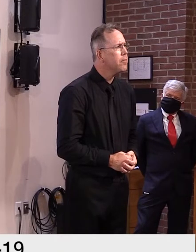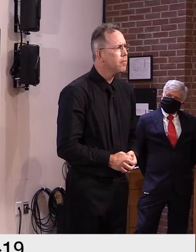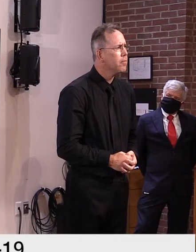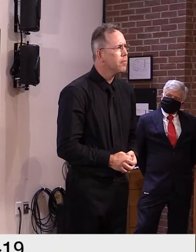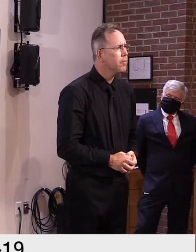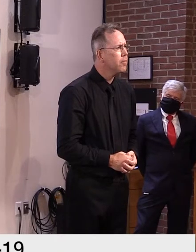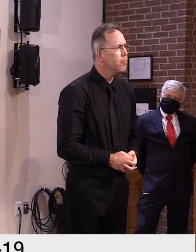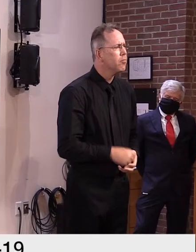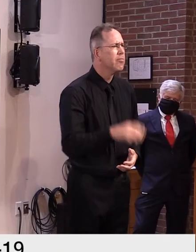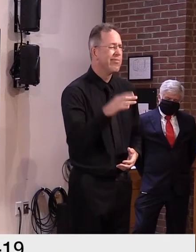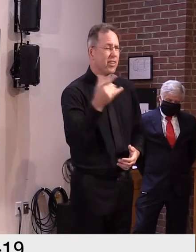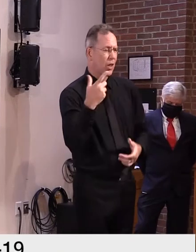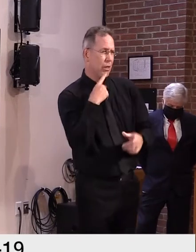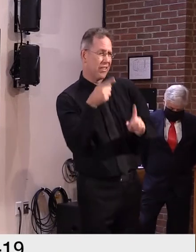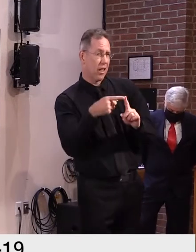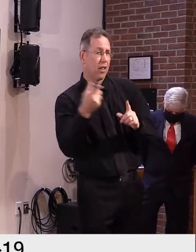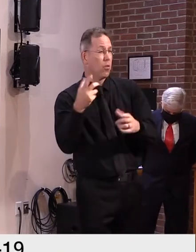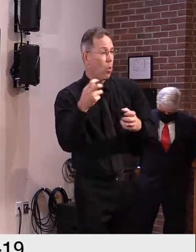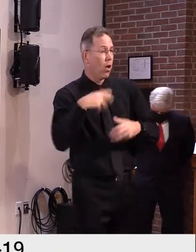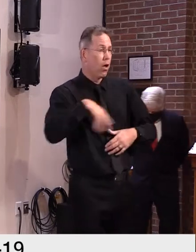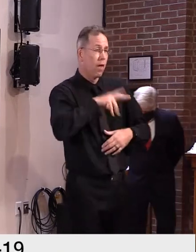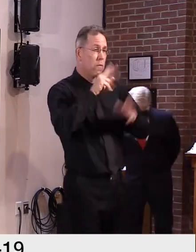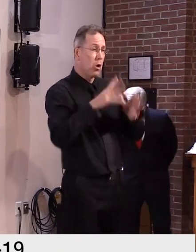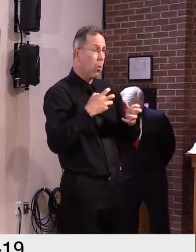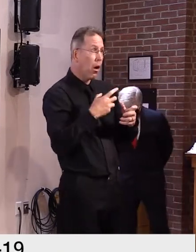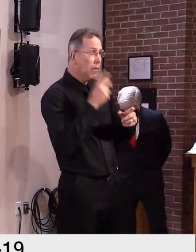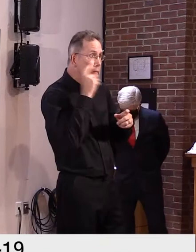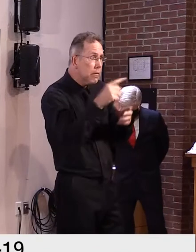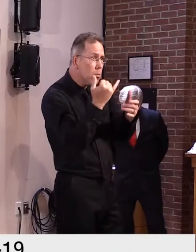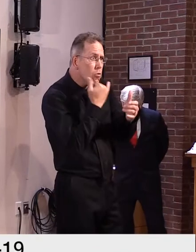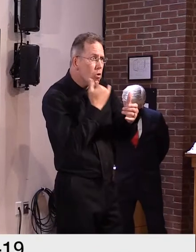Commissioner Sherling, maybe you could answer that.